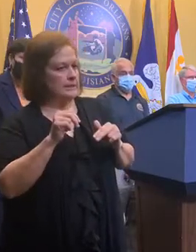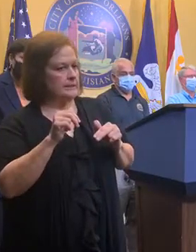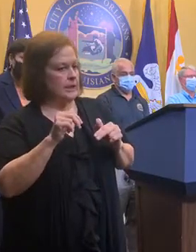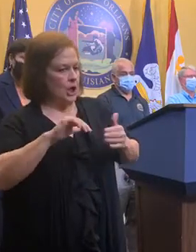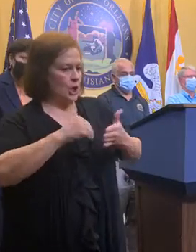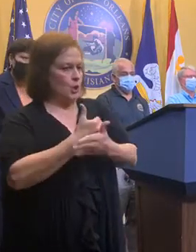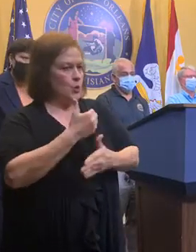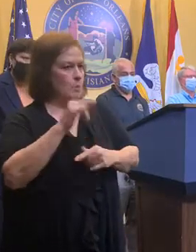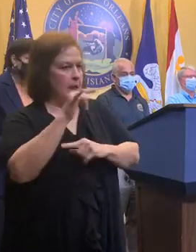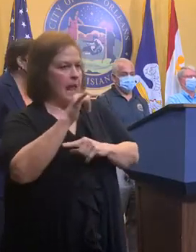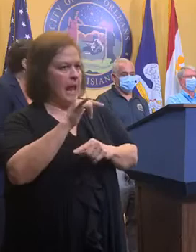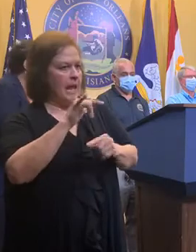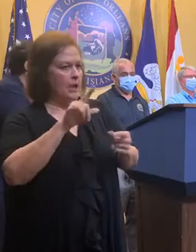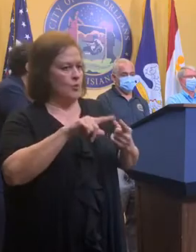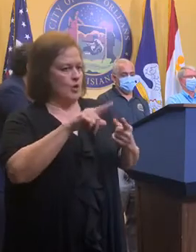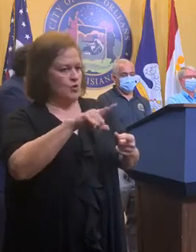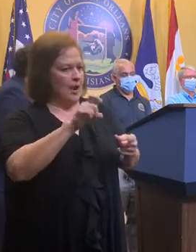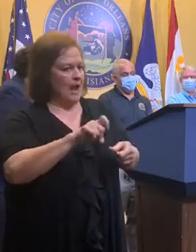one.